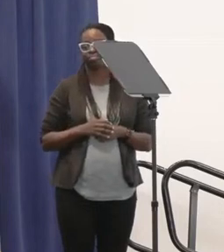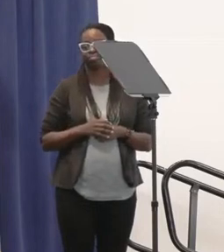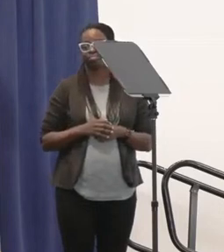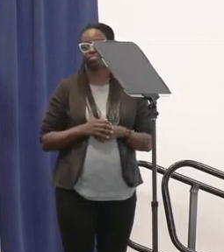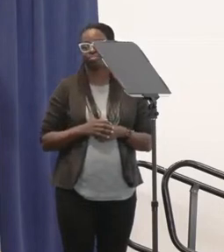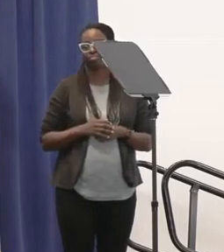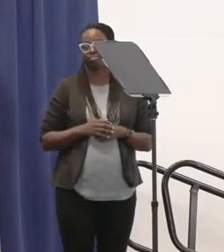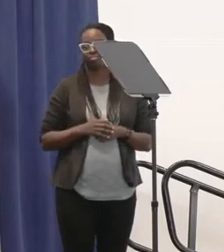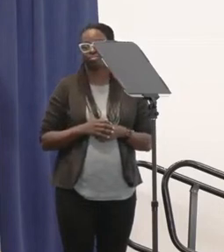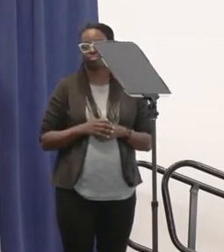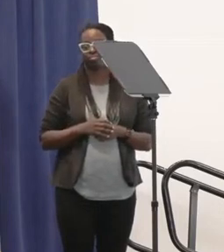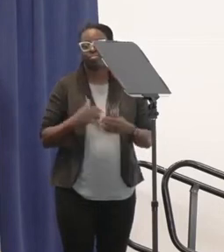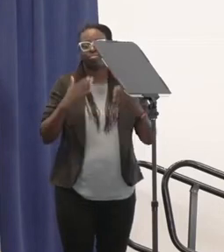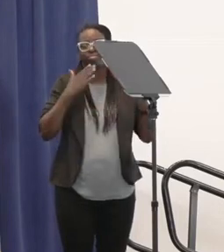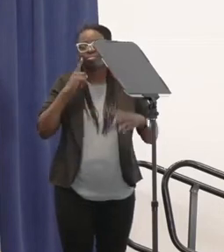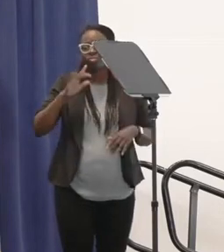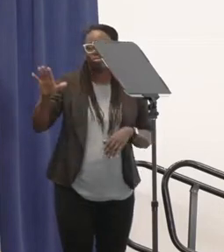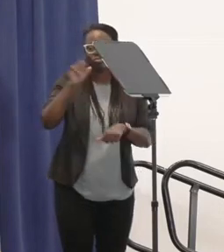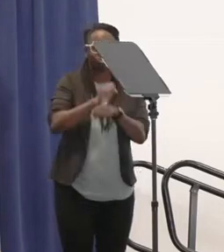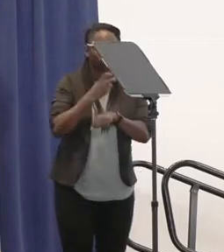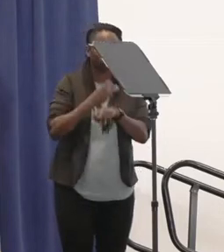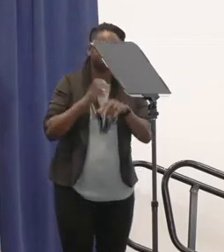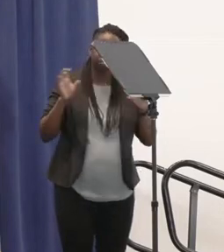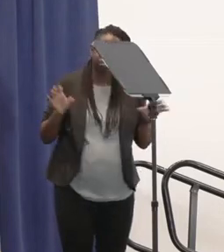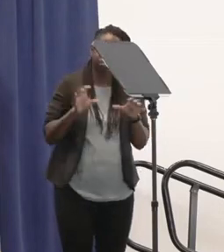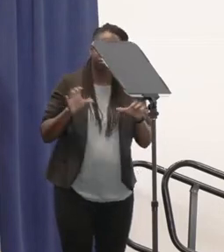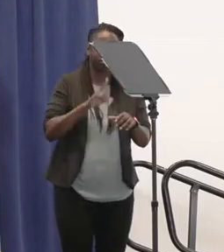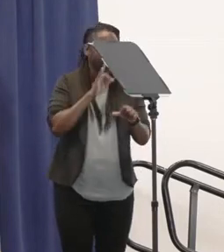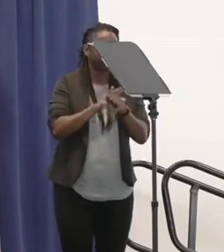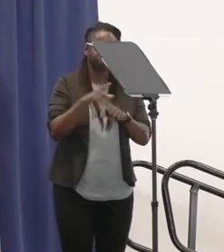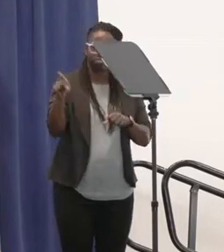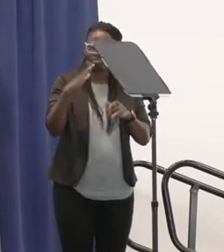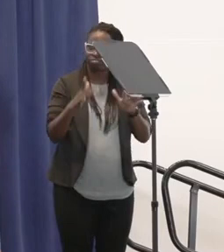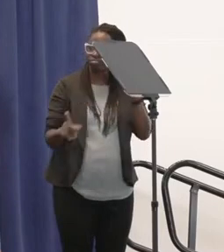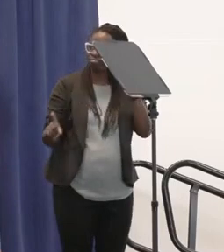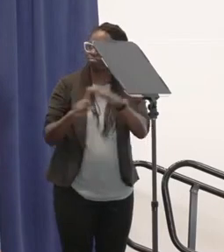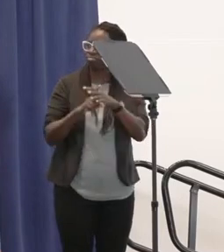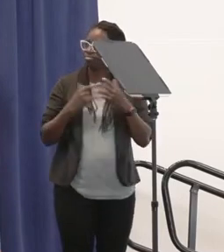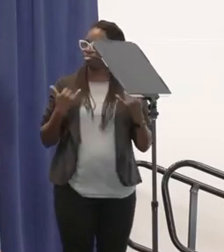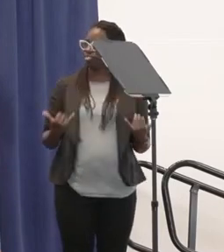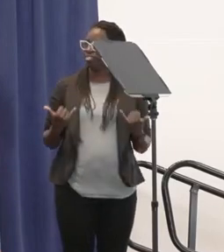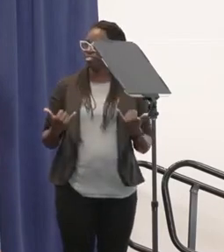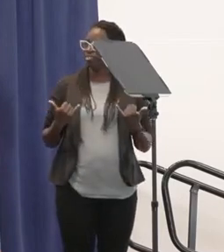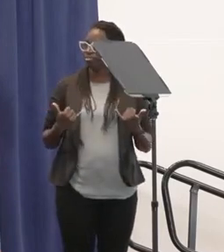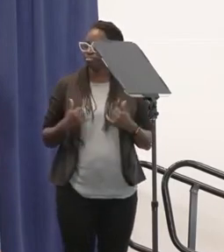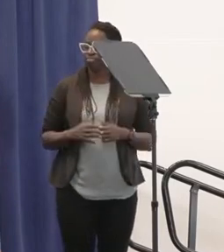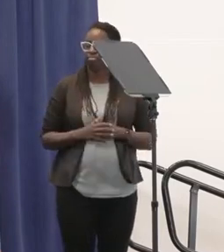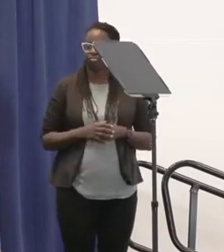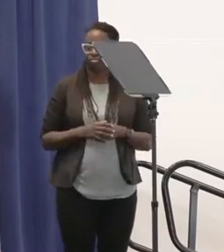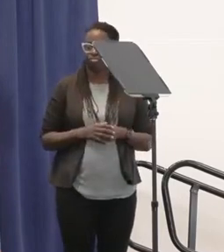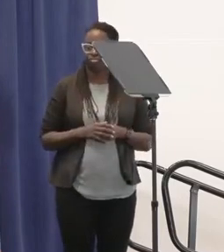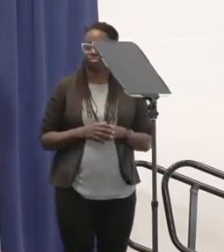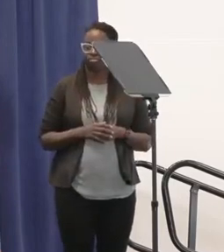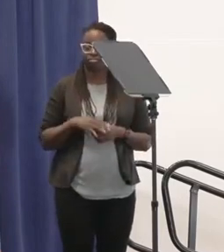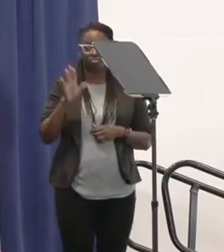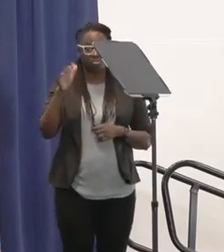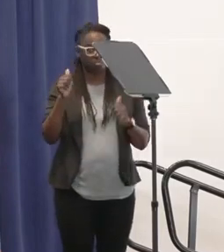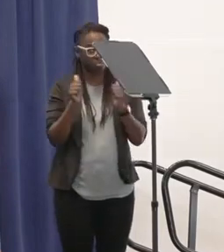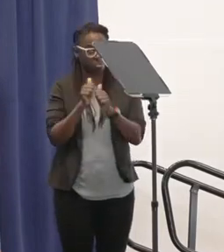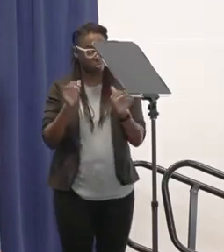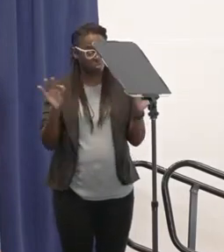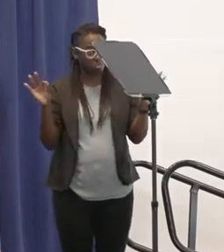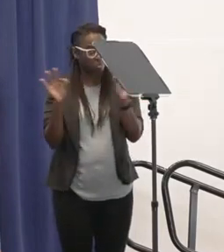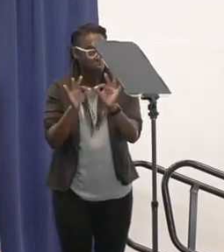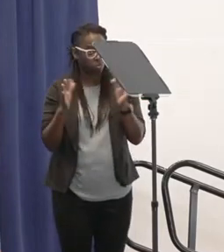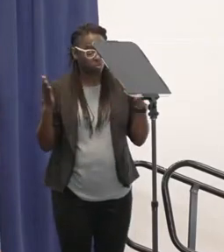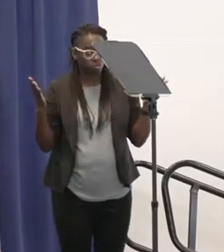the commitment you've shown in just being here today, but most importantly, the work that you're going to do in the days, weeks, and